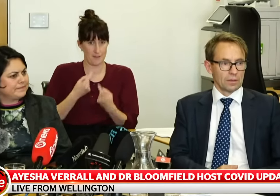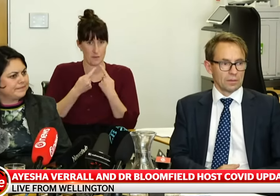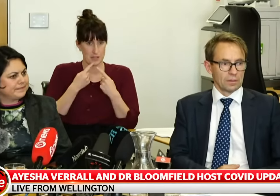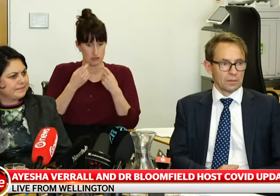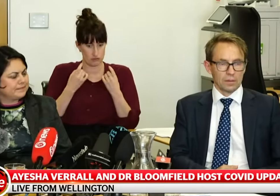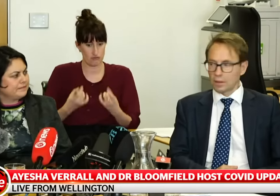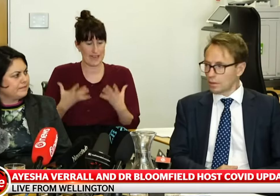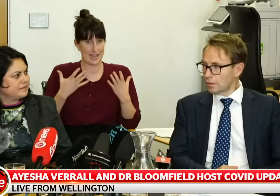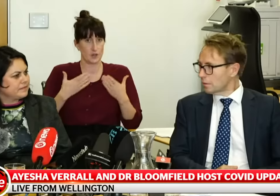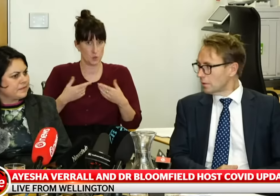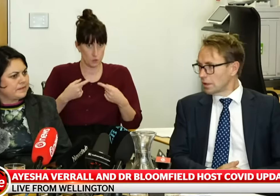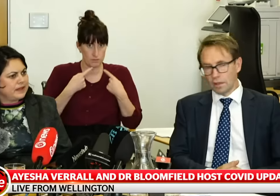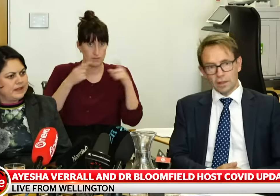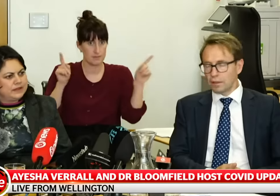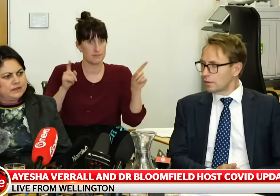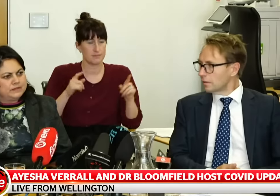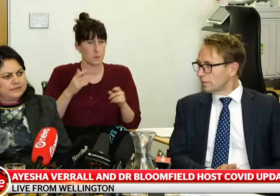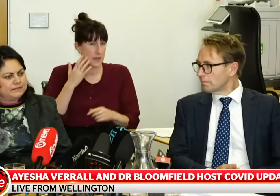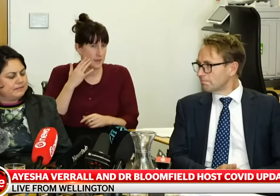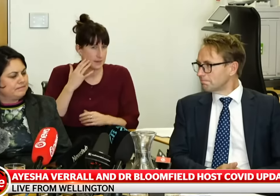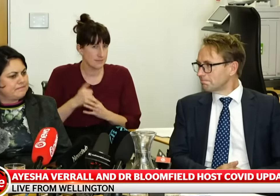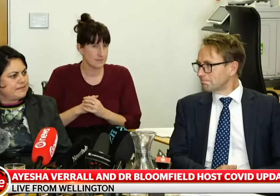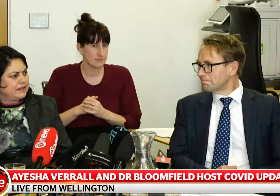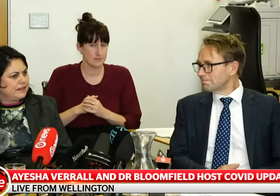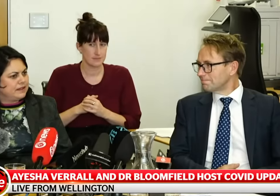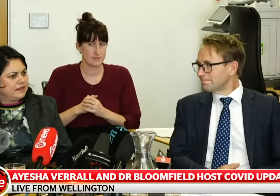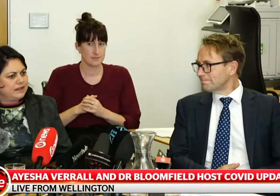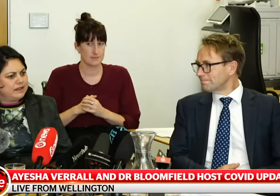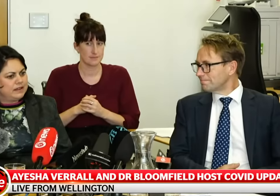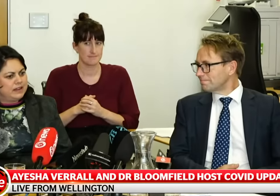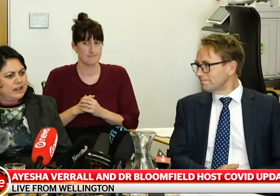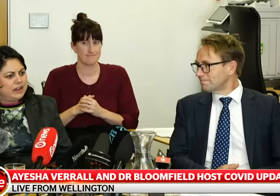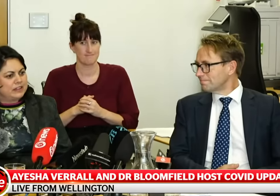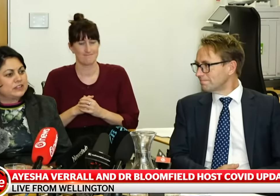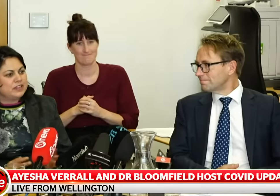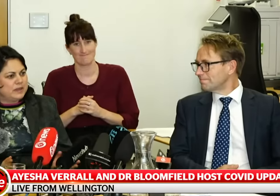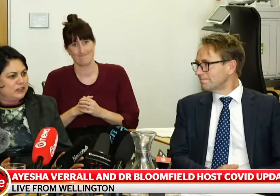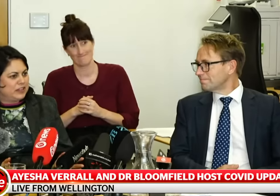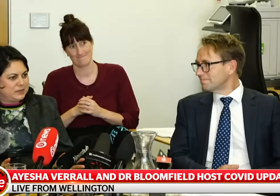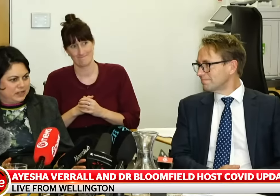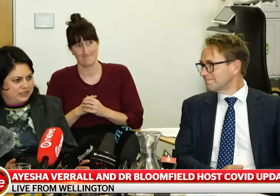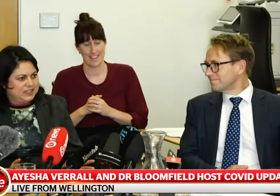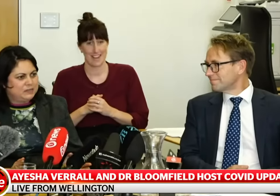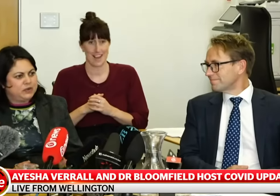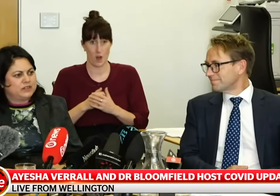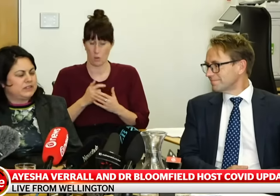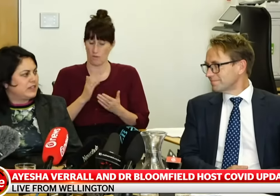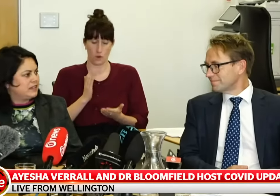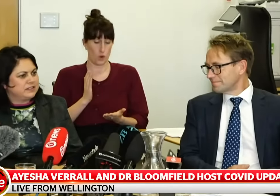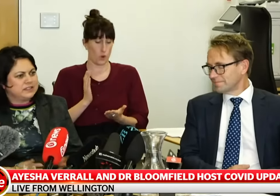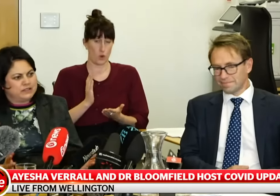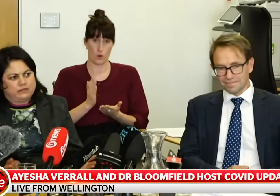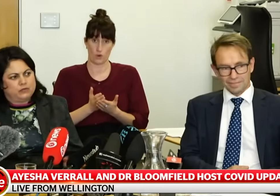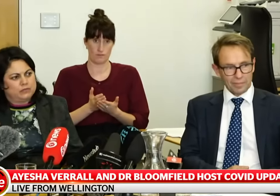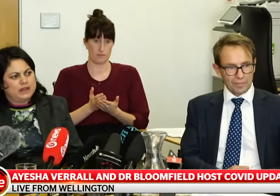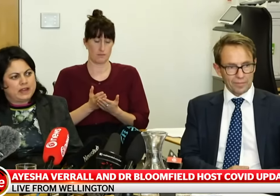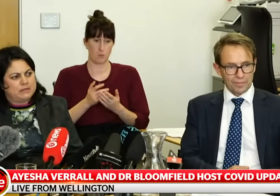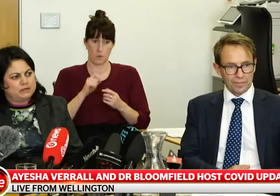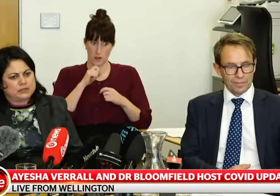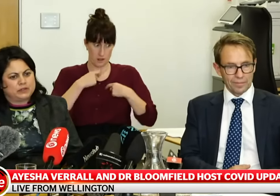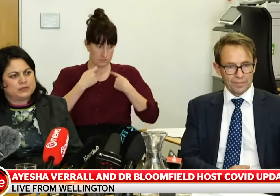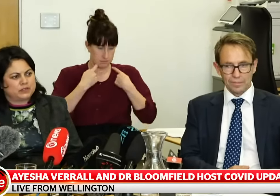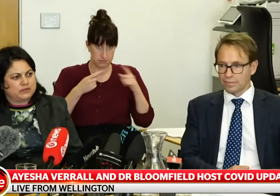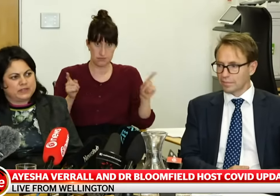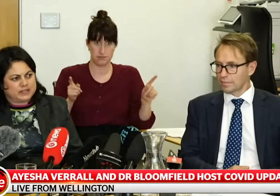to see a similar sort of schedule or level of transparency? Certainly about transparency, the point of the data is to inform